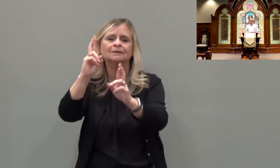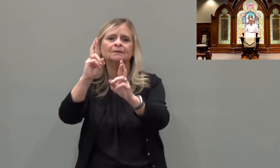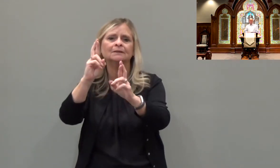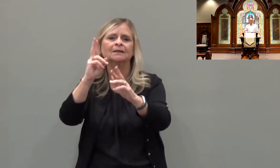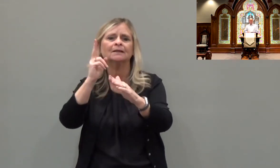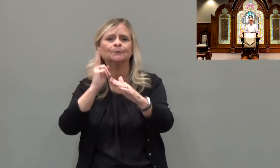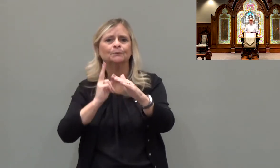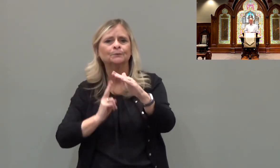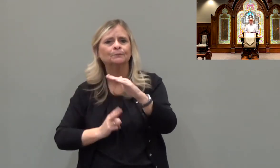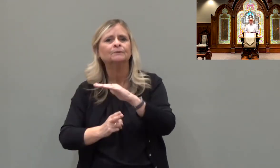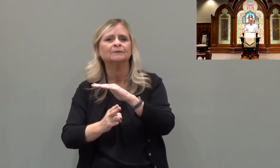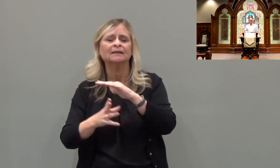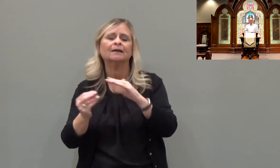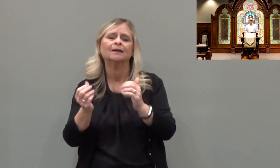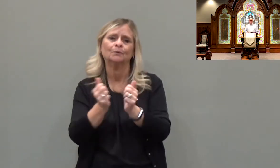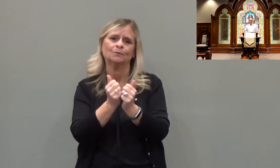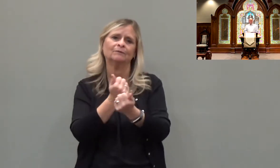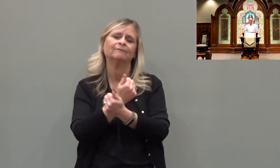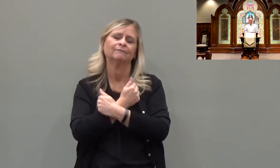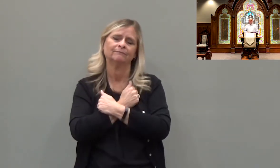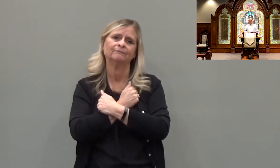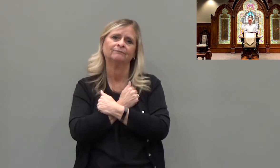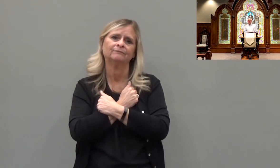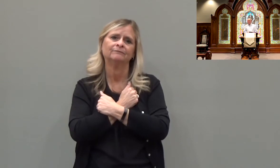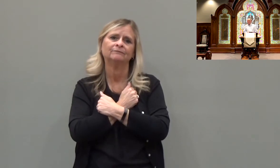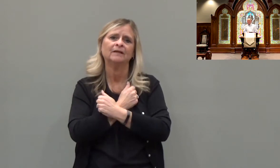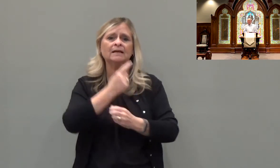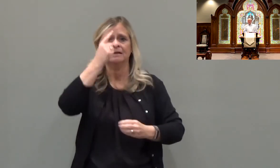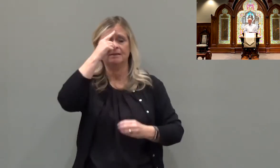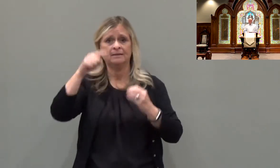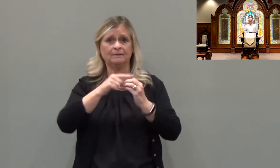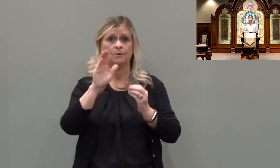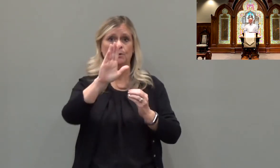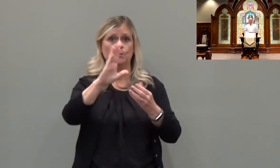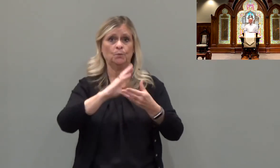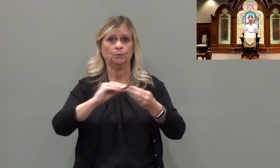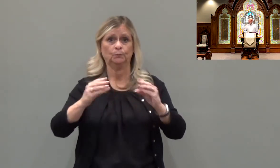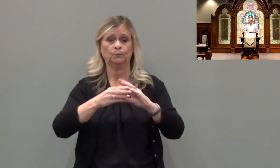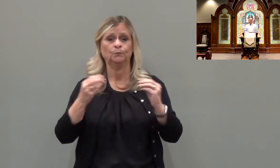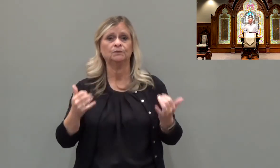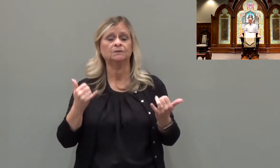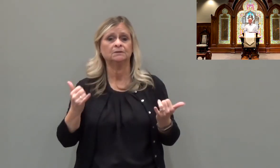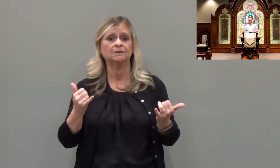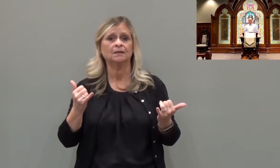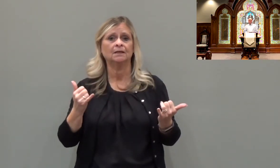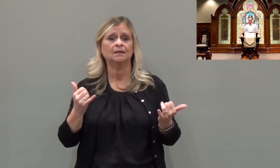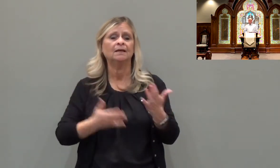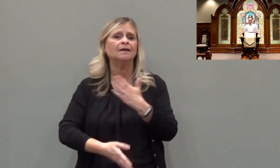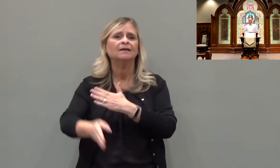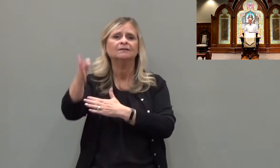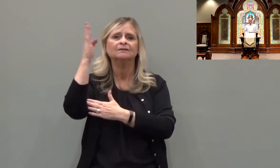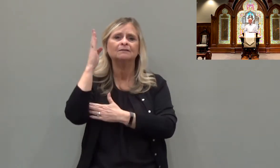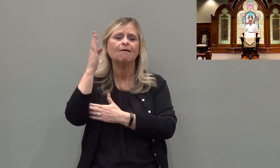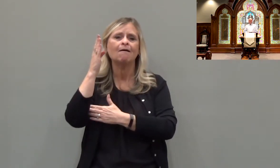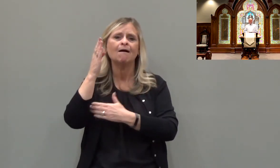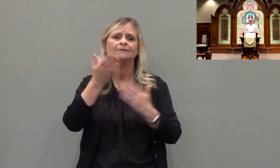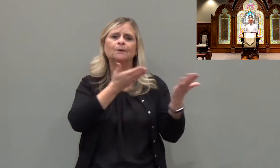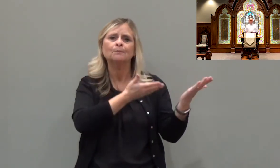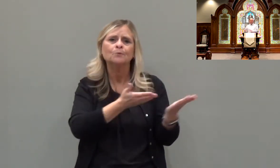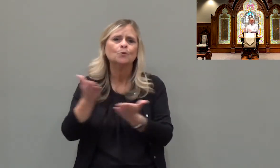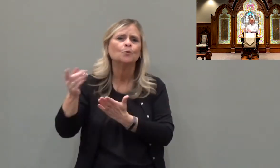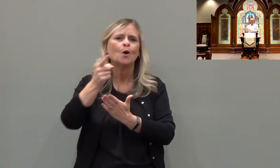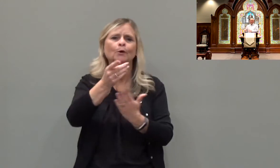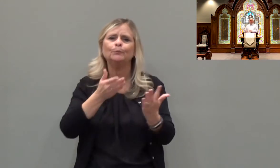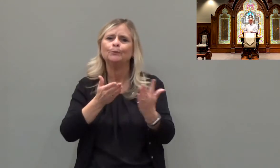humility, in love. Think about your story today, what God has brought you through.